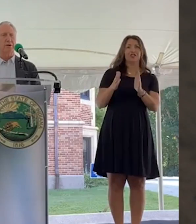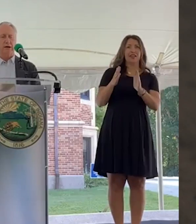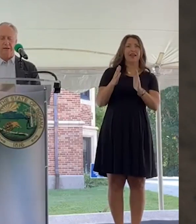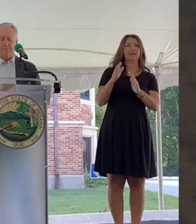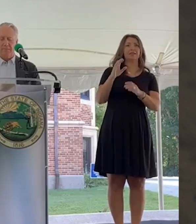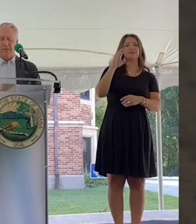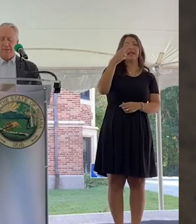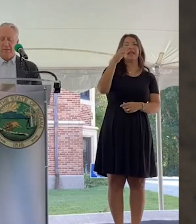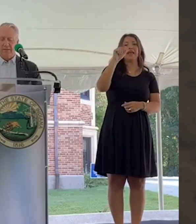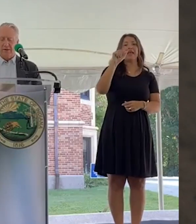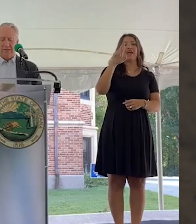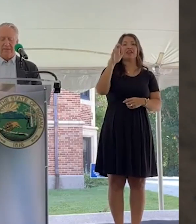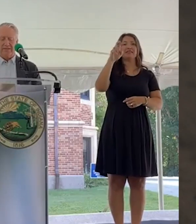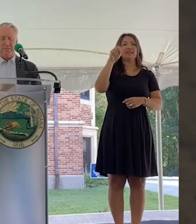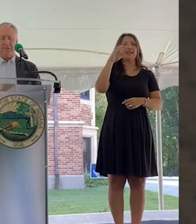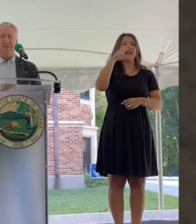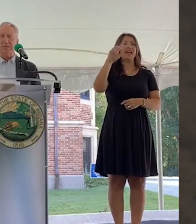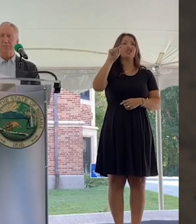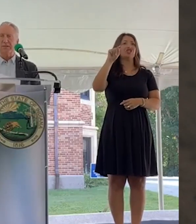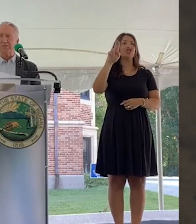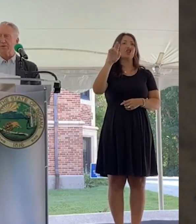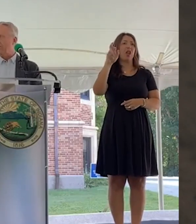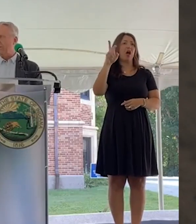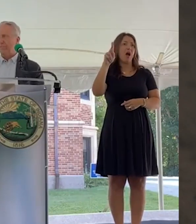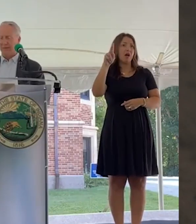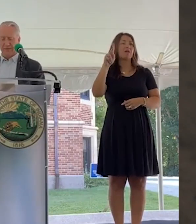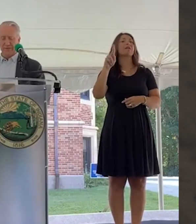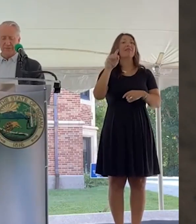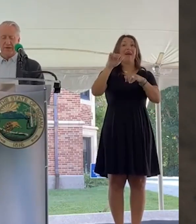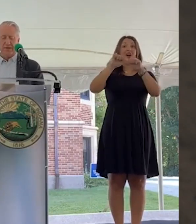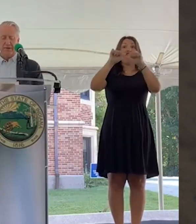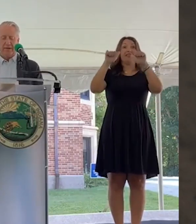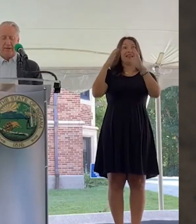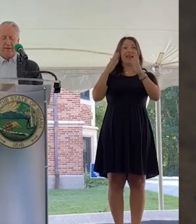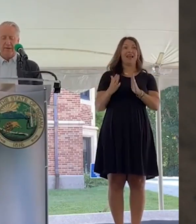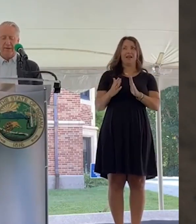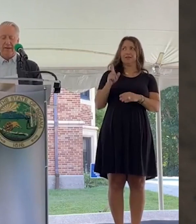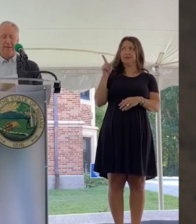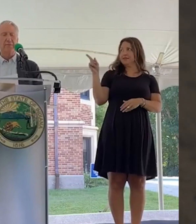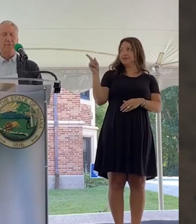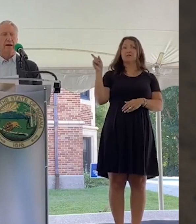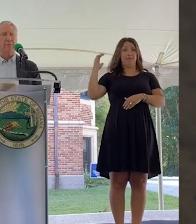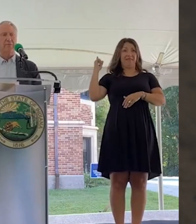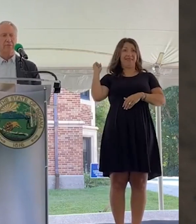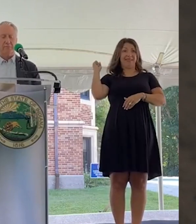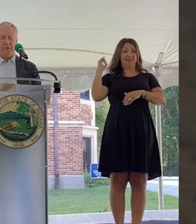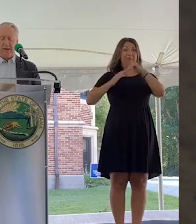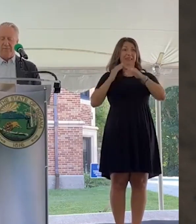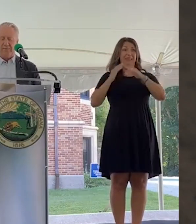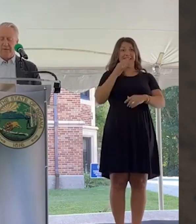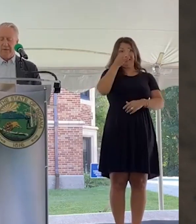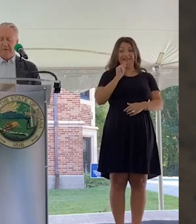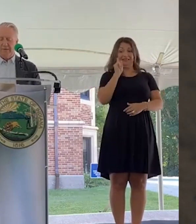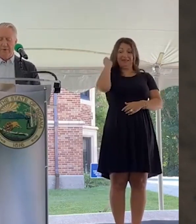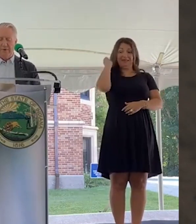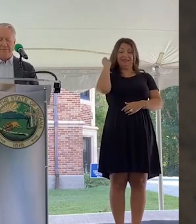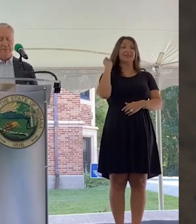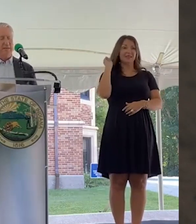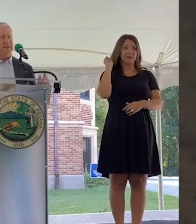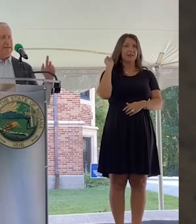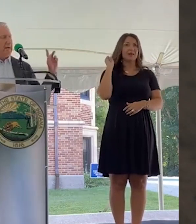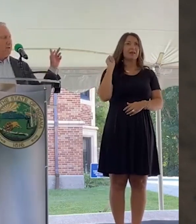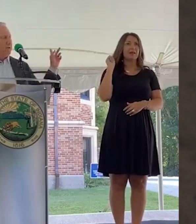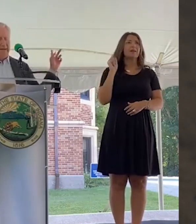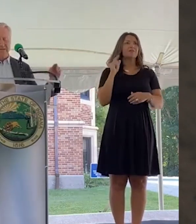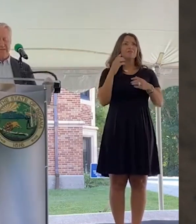Harrison and Turnock. The architects placed the administration building just behind me here at the prow of the bluff with